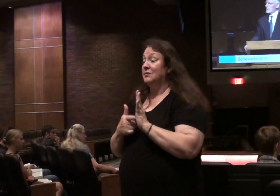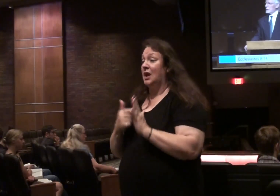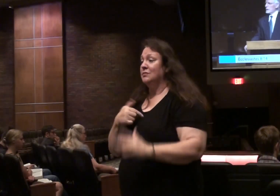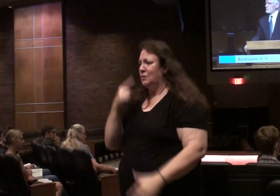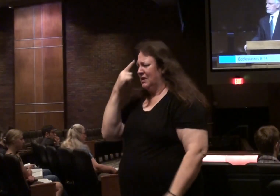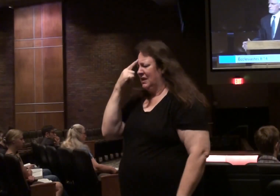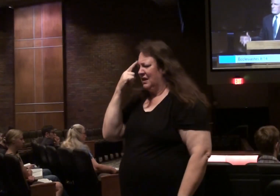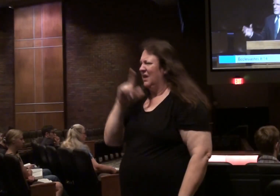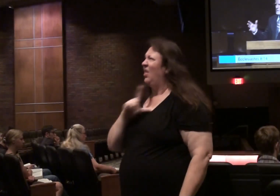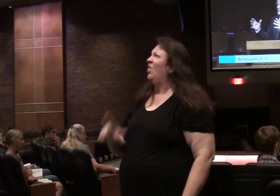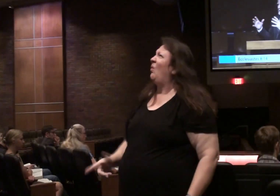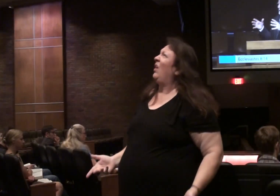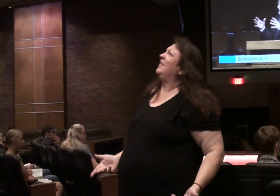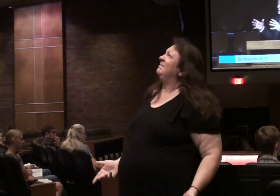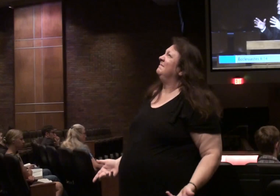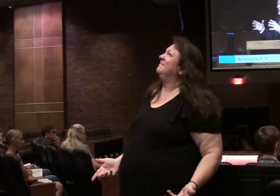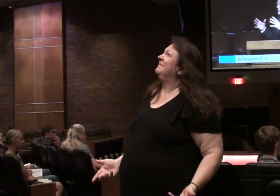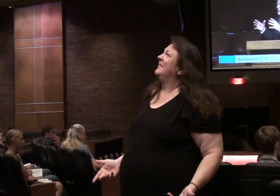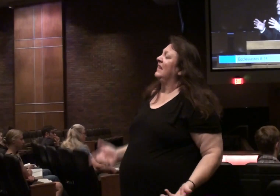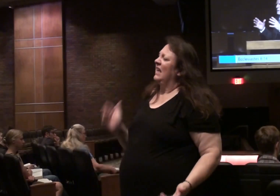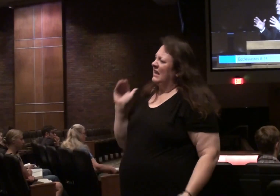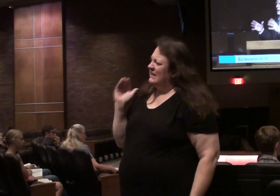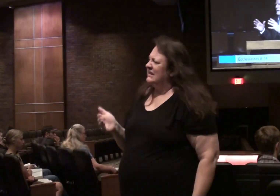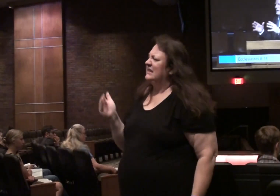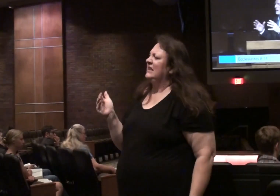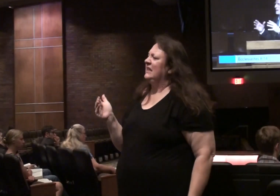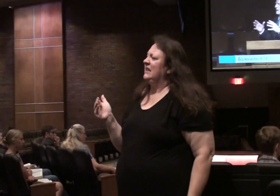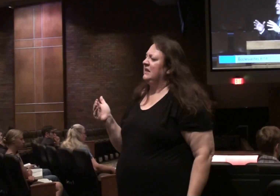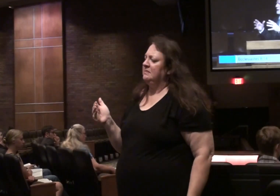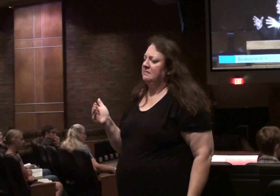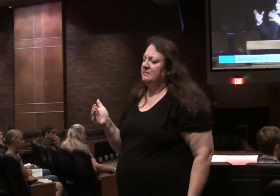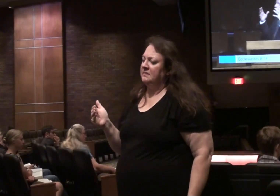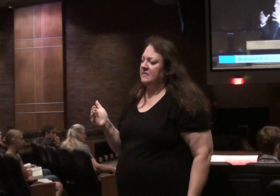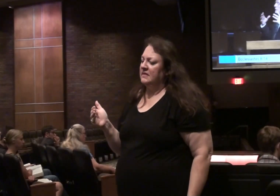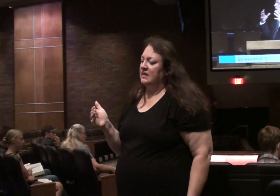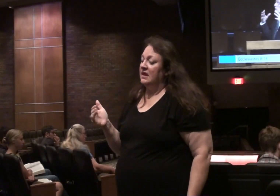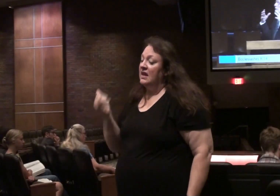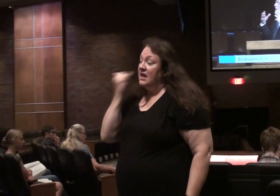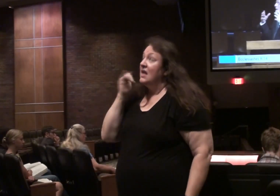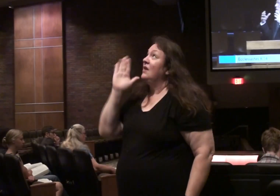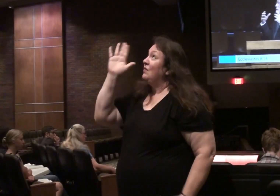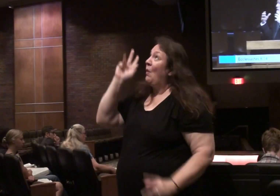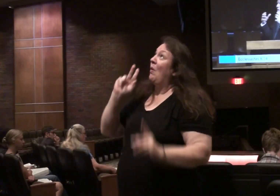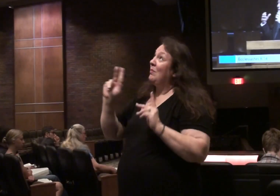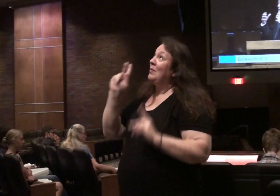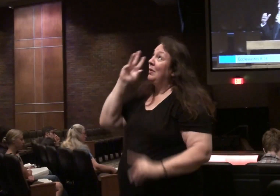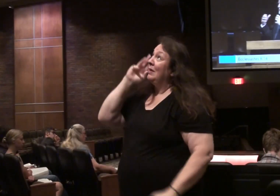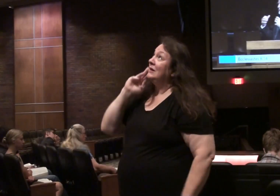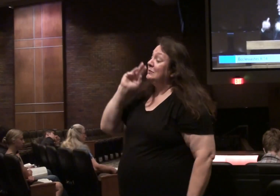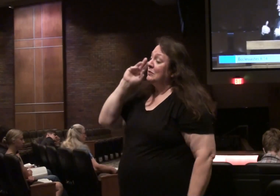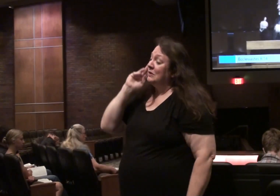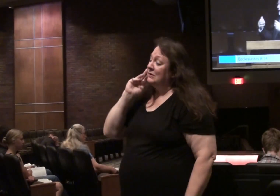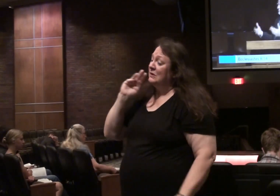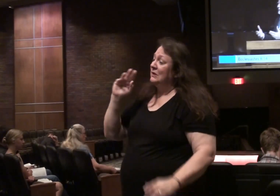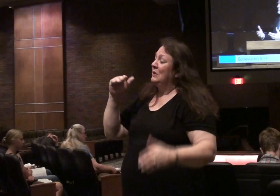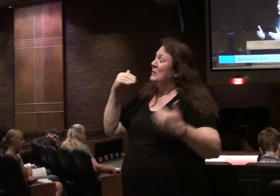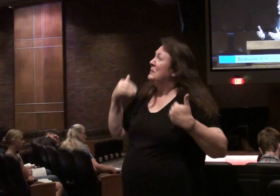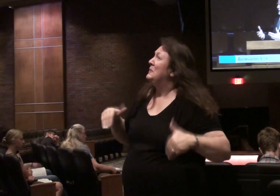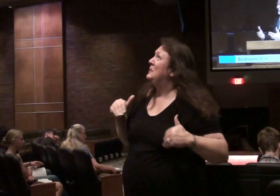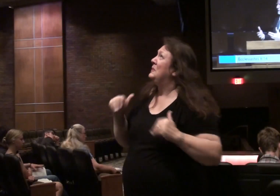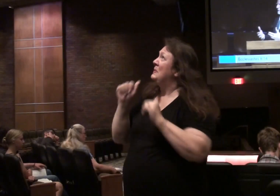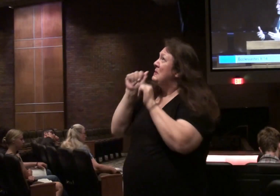think, Lord, it would seem great if your people experienced great